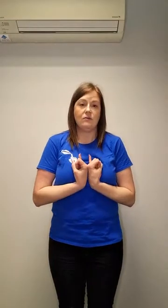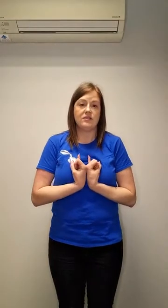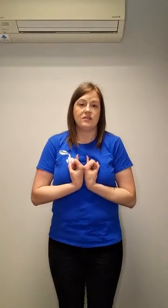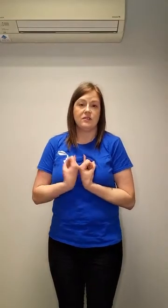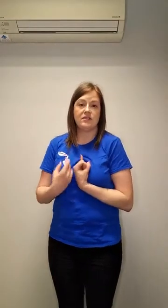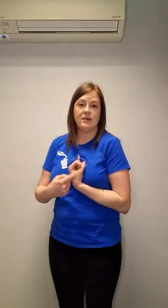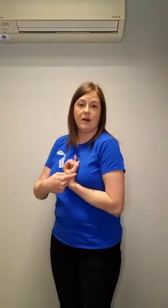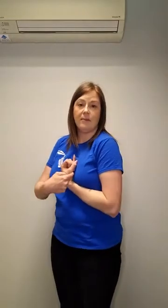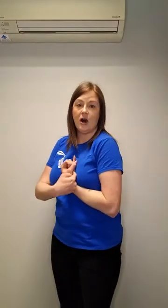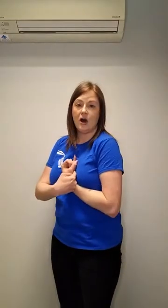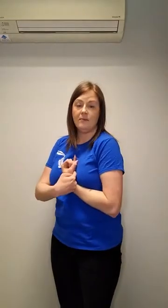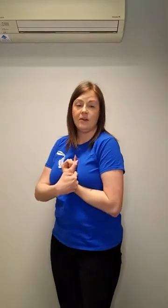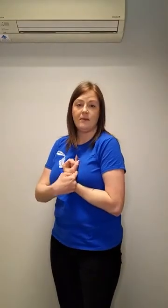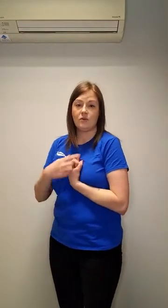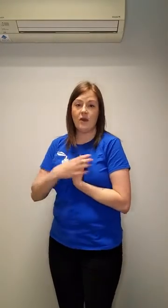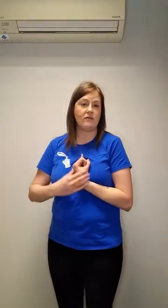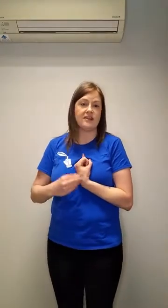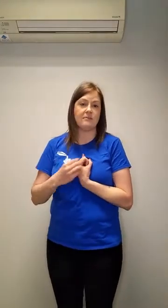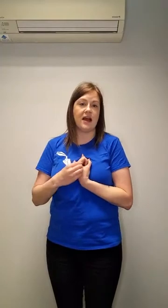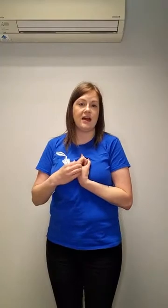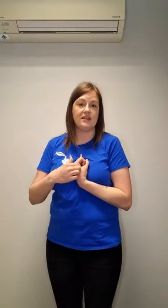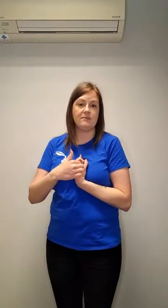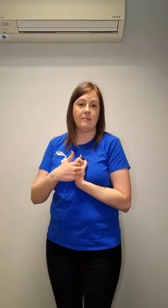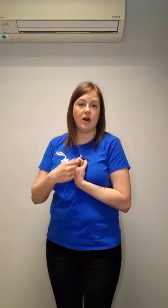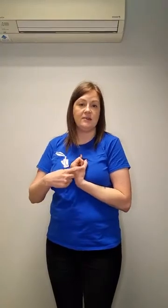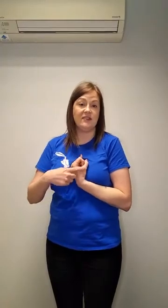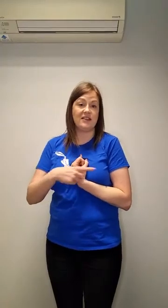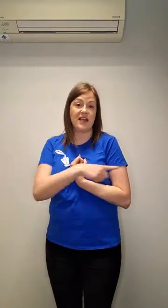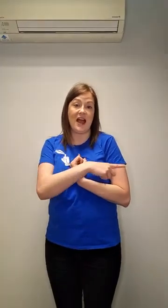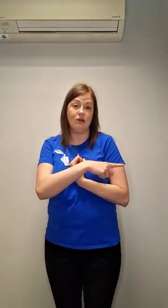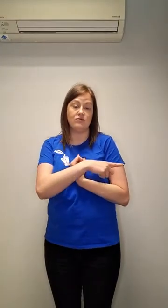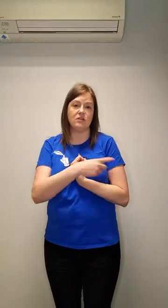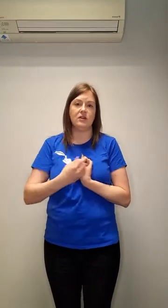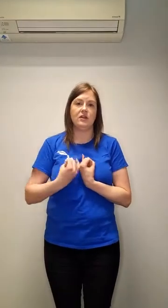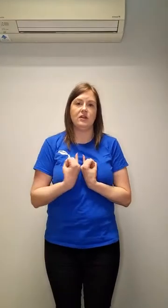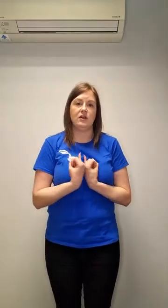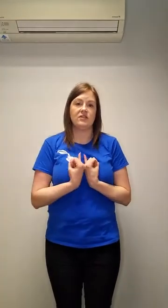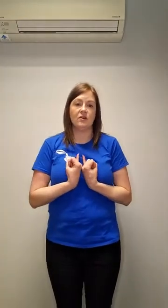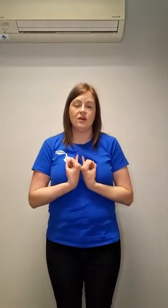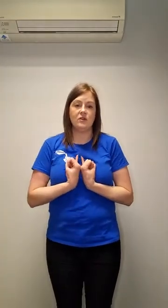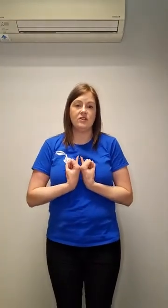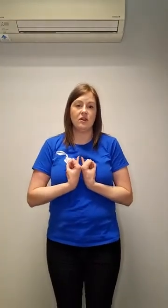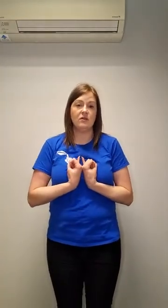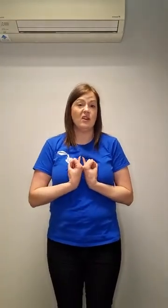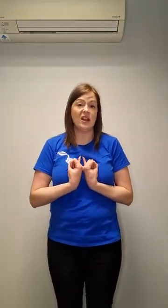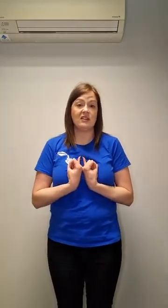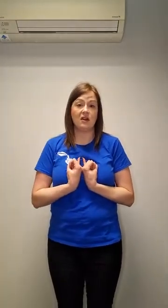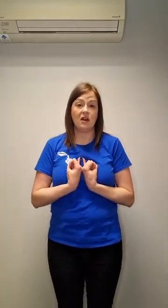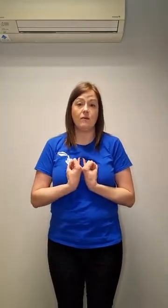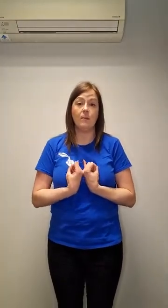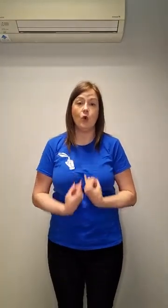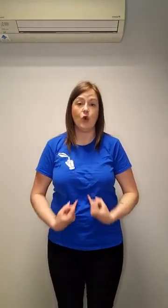Out, so you see my palm, no matter where the rest of my hand is, my palm is facing out of the signing window, like in the sign for